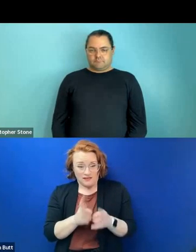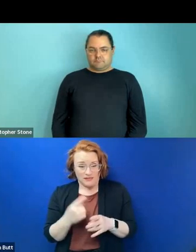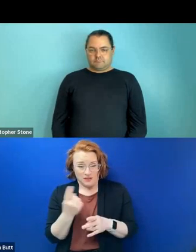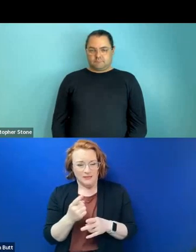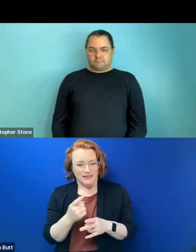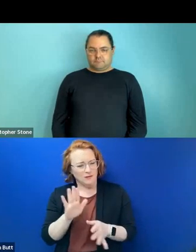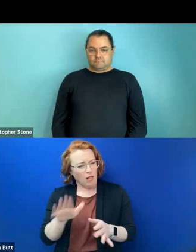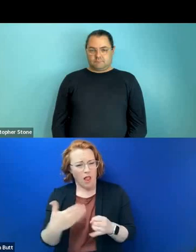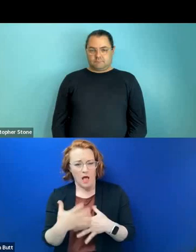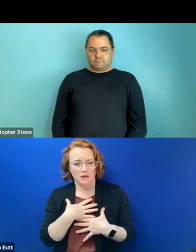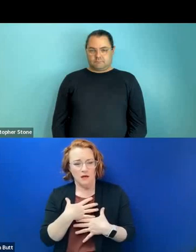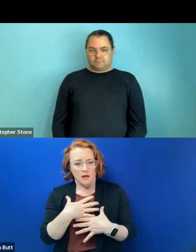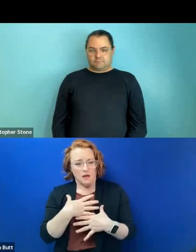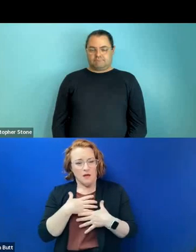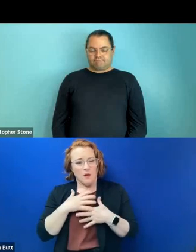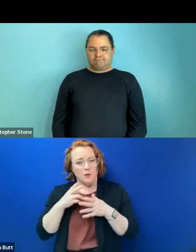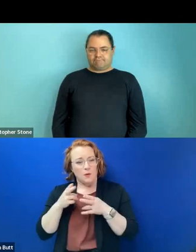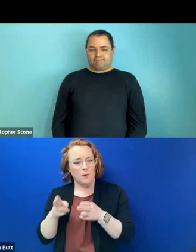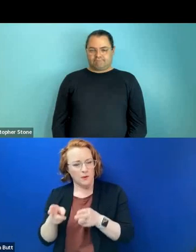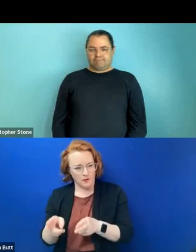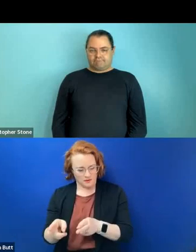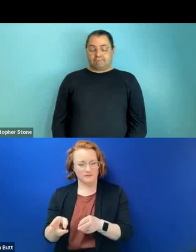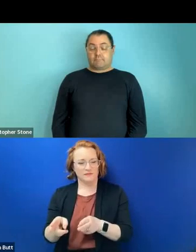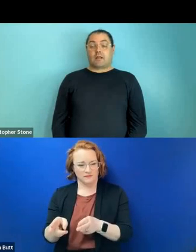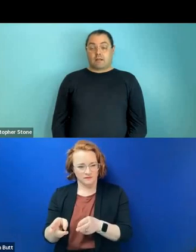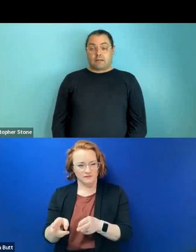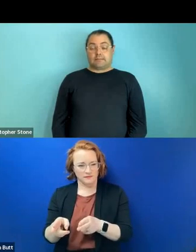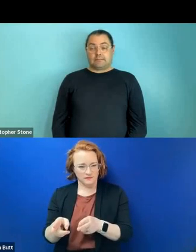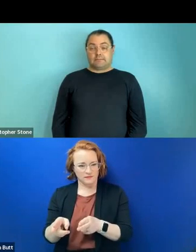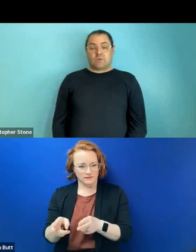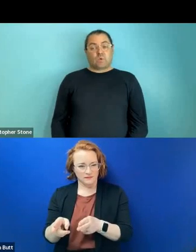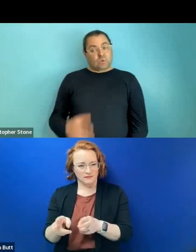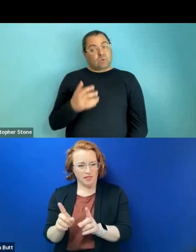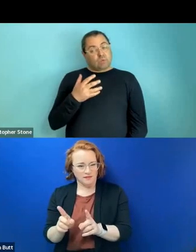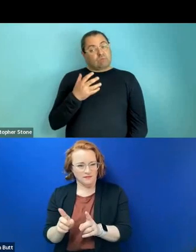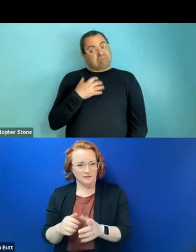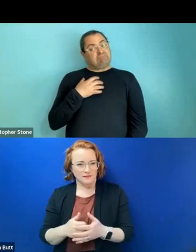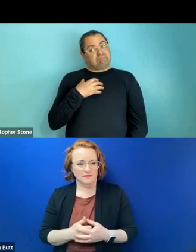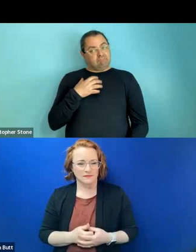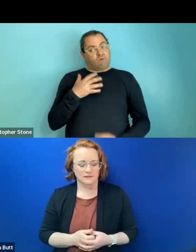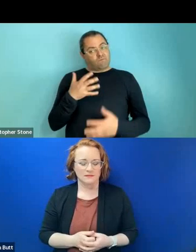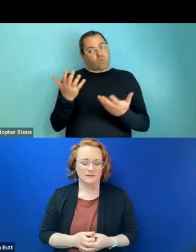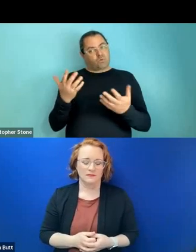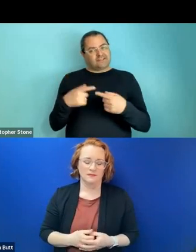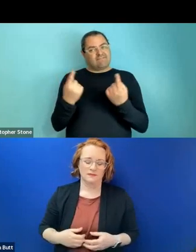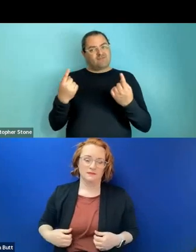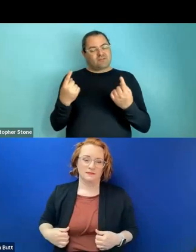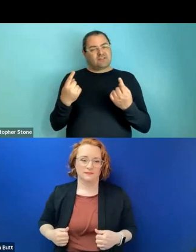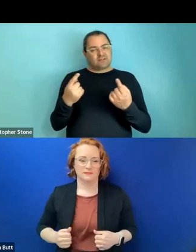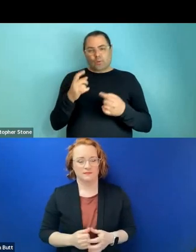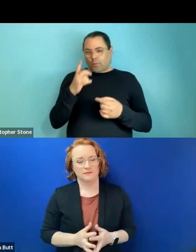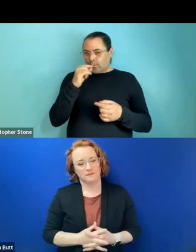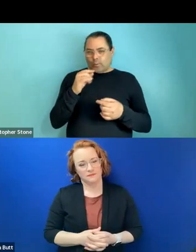breath. That has happened yeah. before. Okay. Yeah, no, I mean, of course, that's a real contrast. So you said that you could be dealing